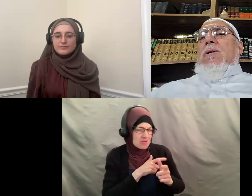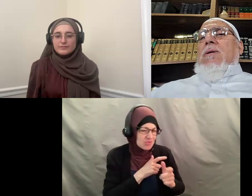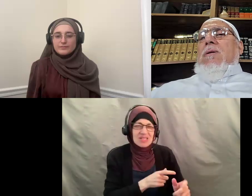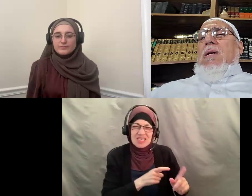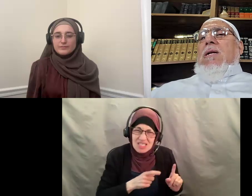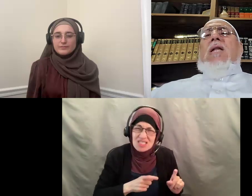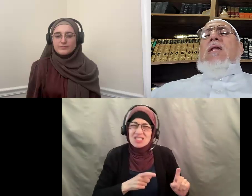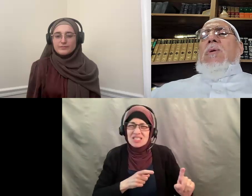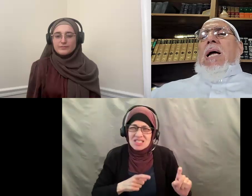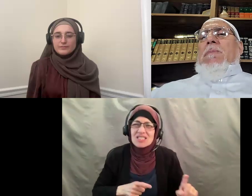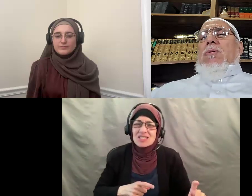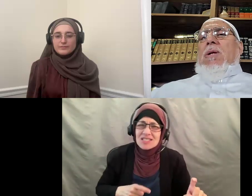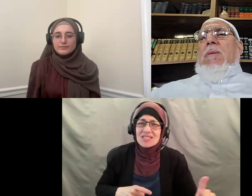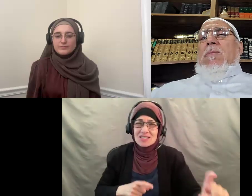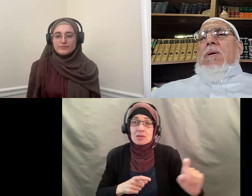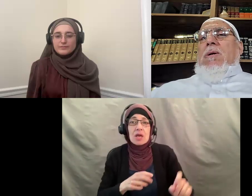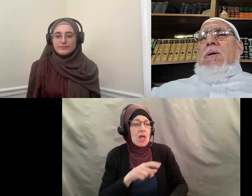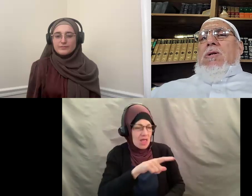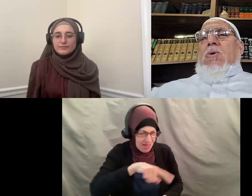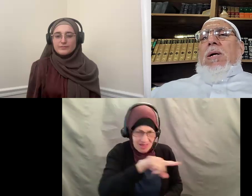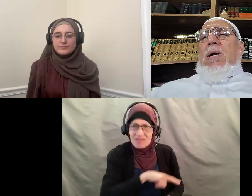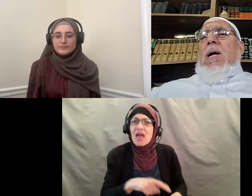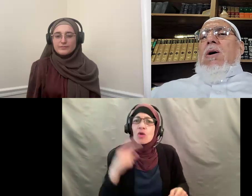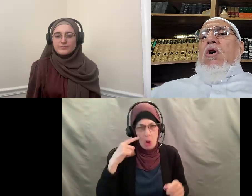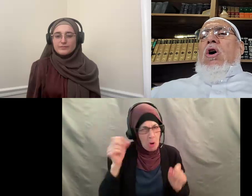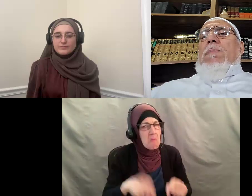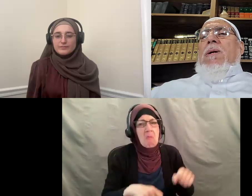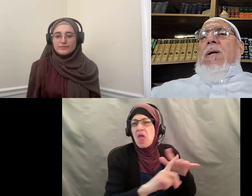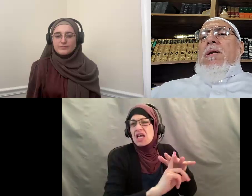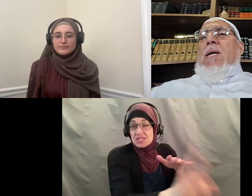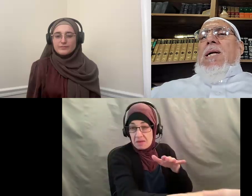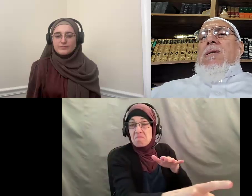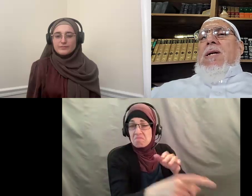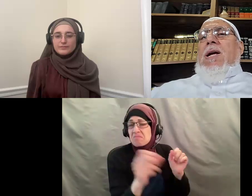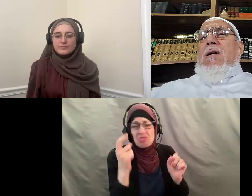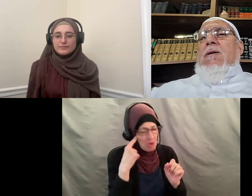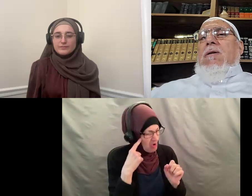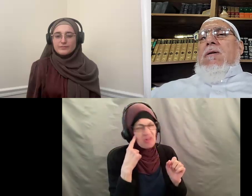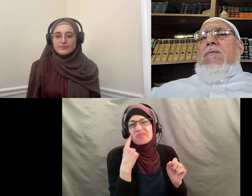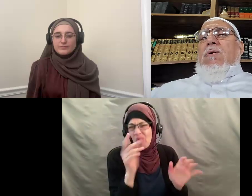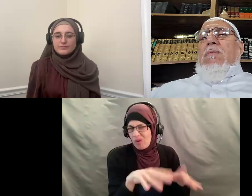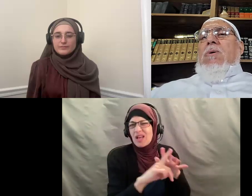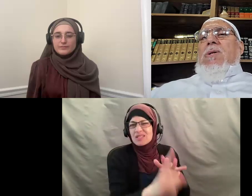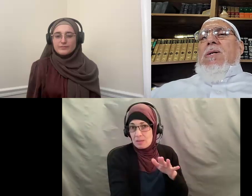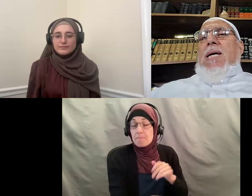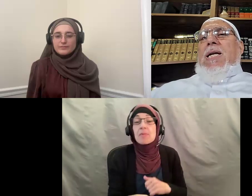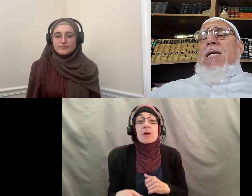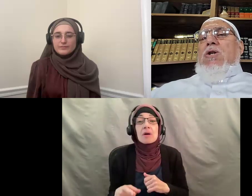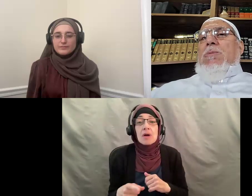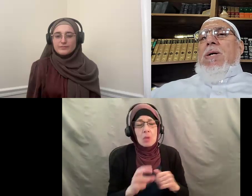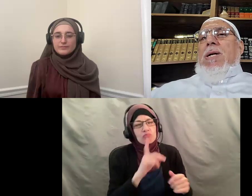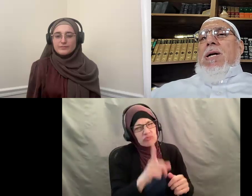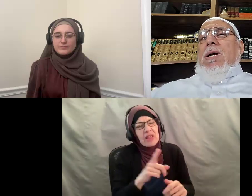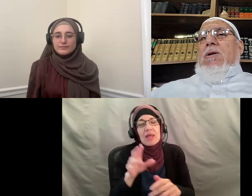certain that nothing will happen to them. So Allah opened the Red Sea for Moses and